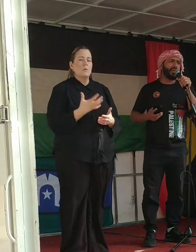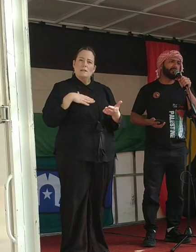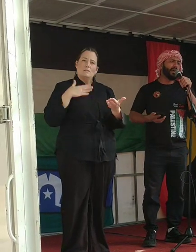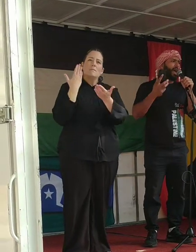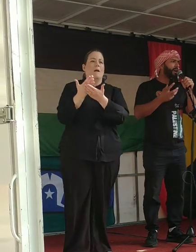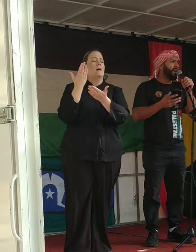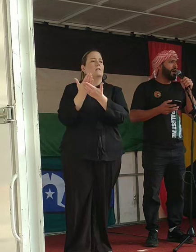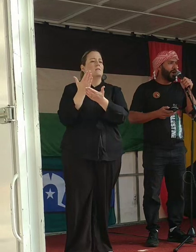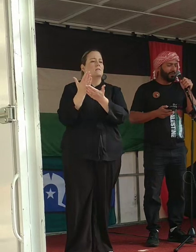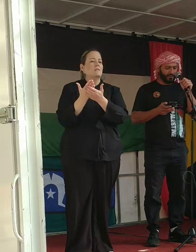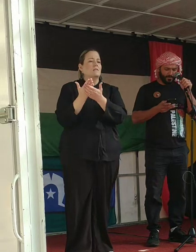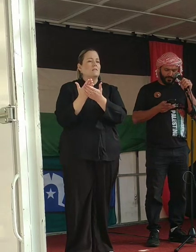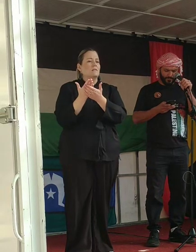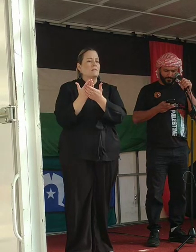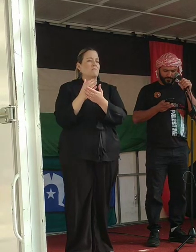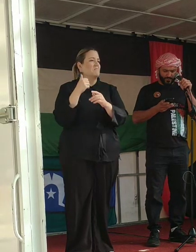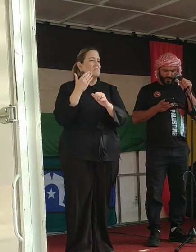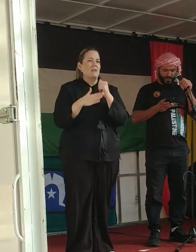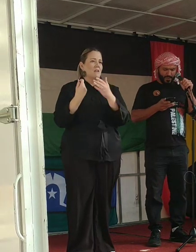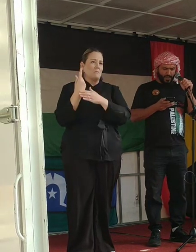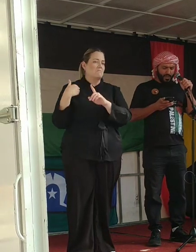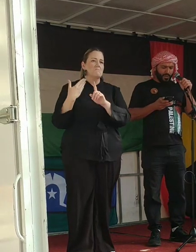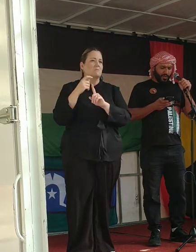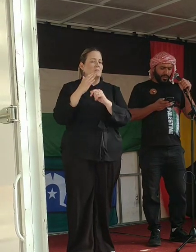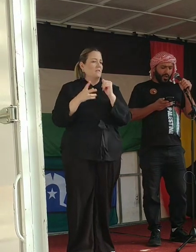never did and it never will.